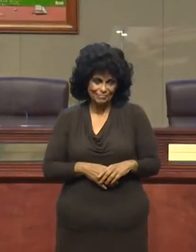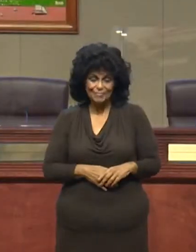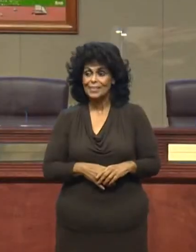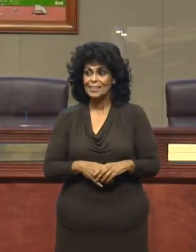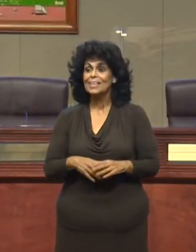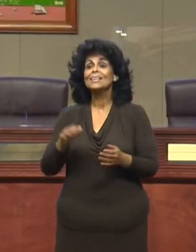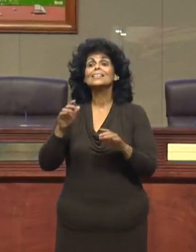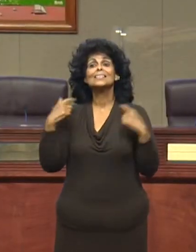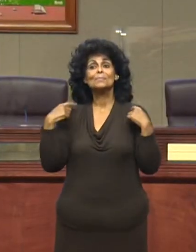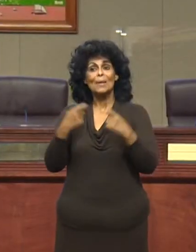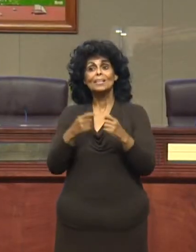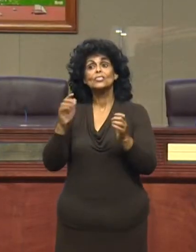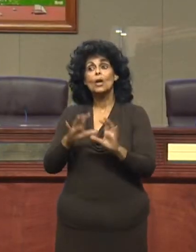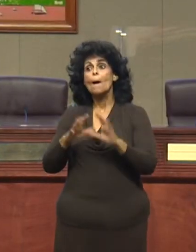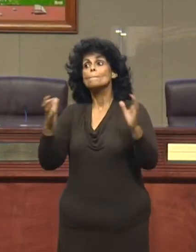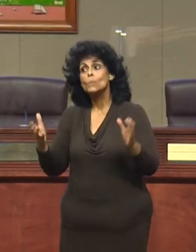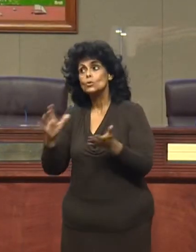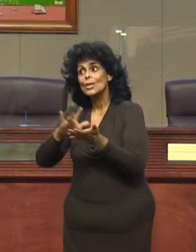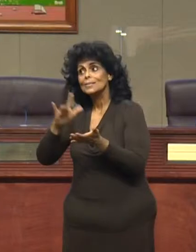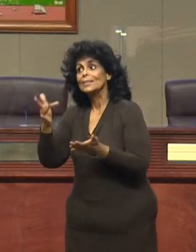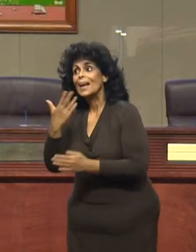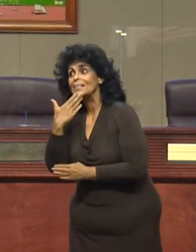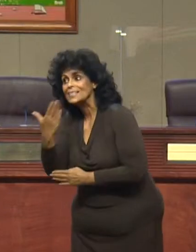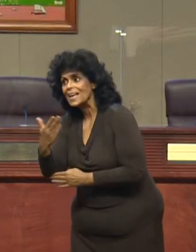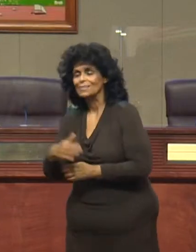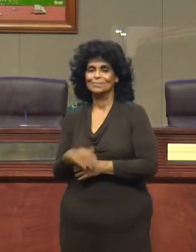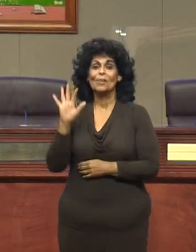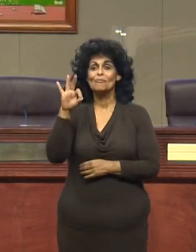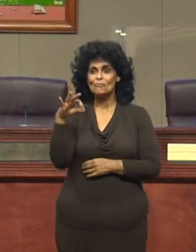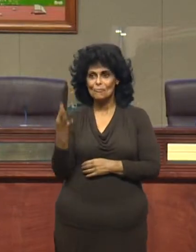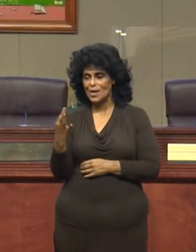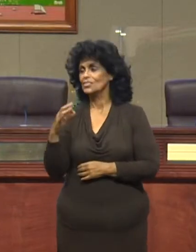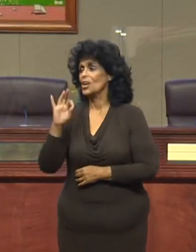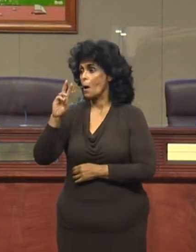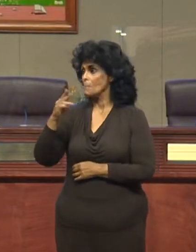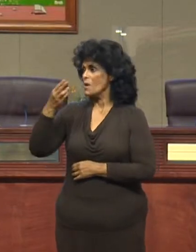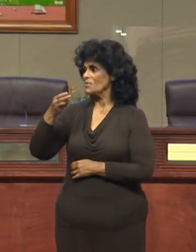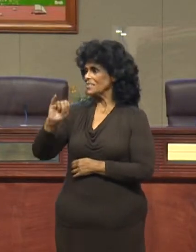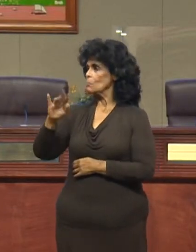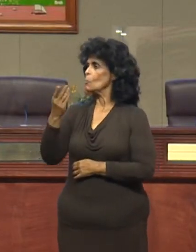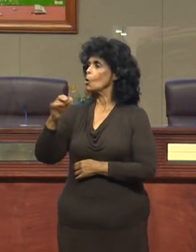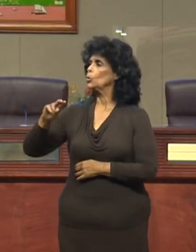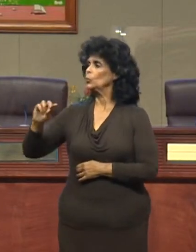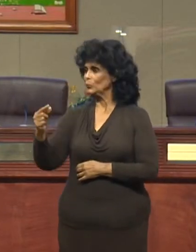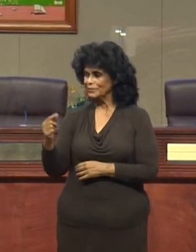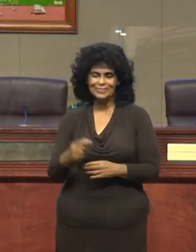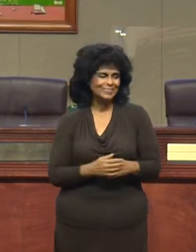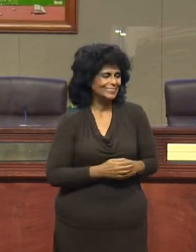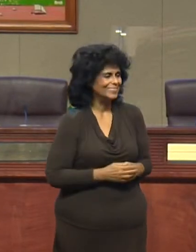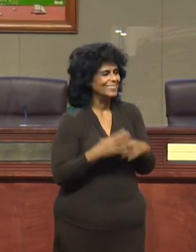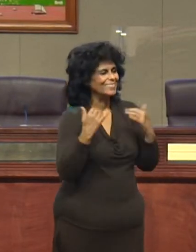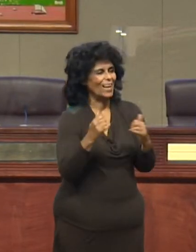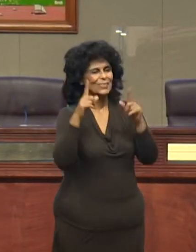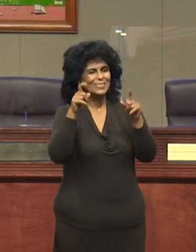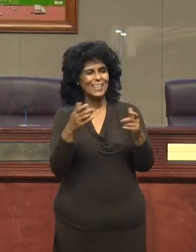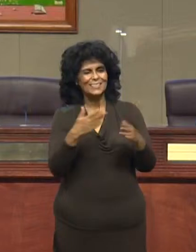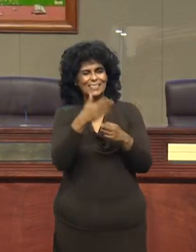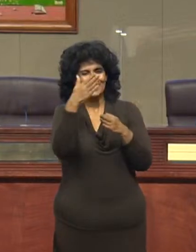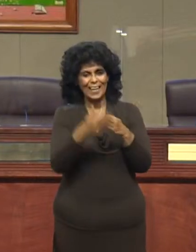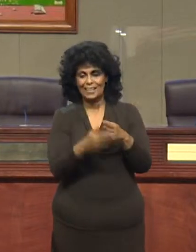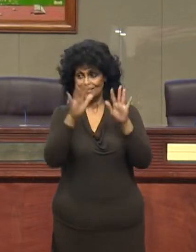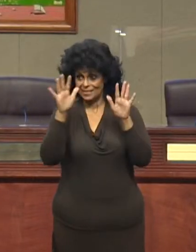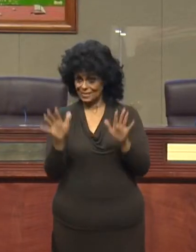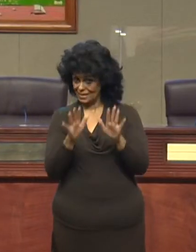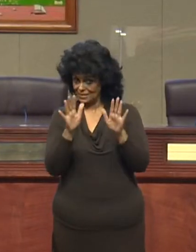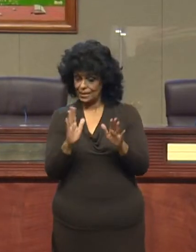Muchas gracias. Merci beaucoup. While the testing ends on Sunday at the Convention Center,